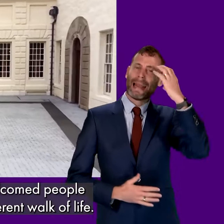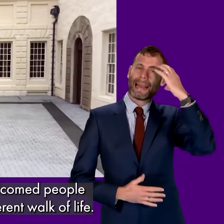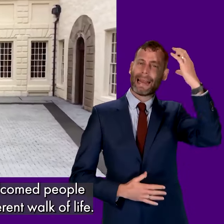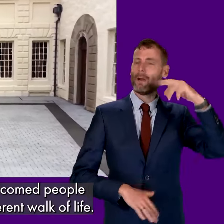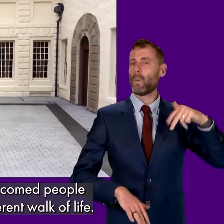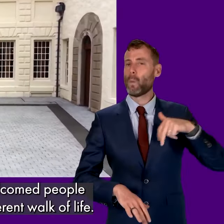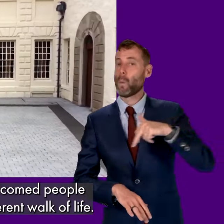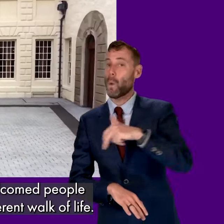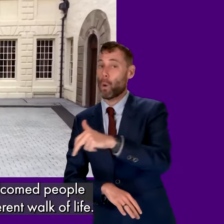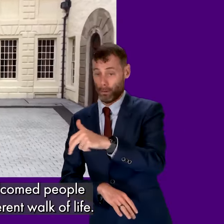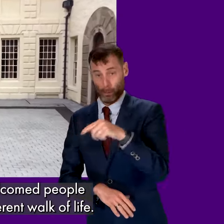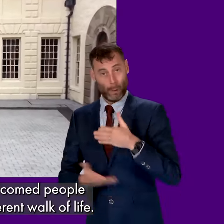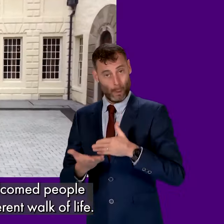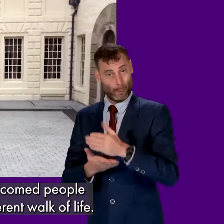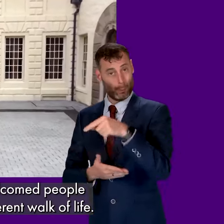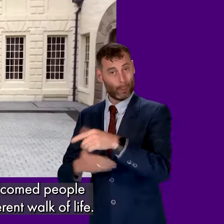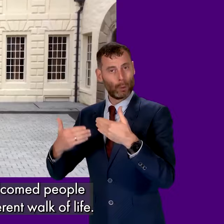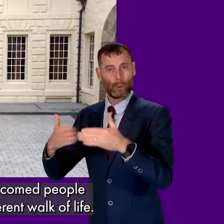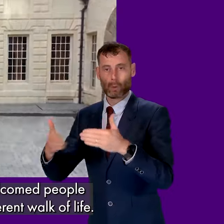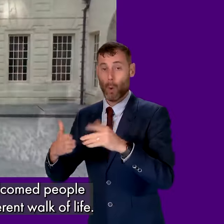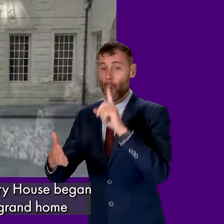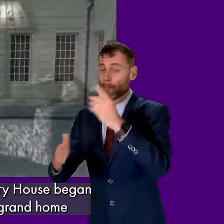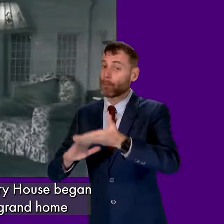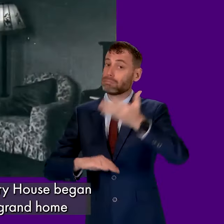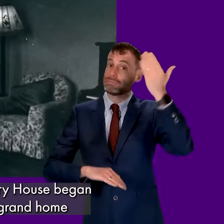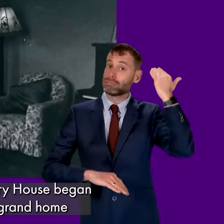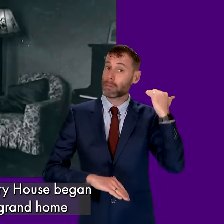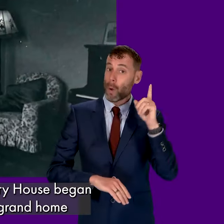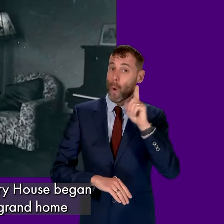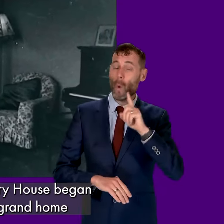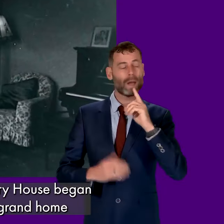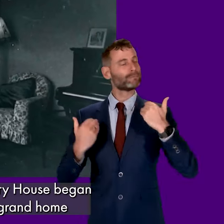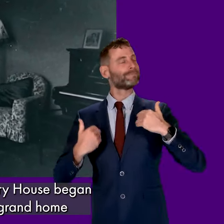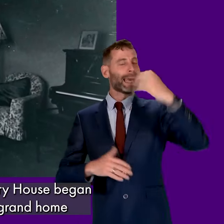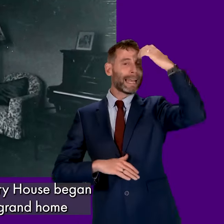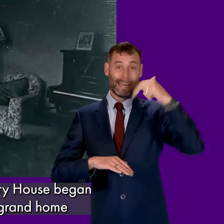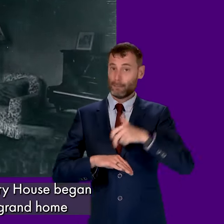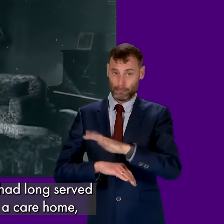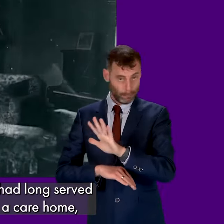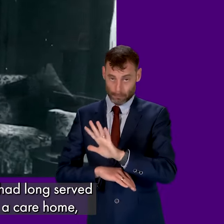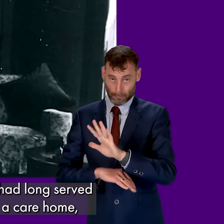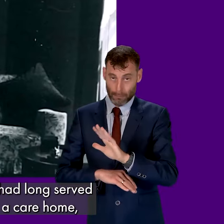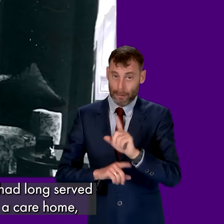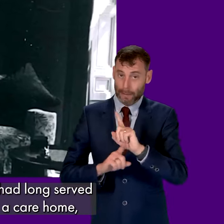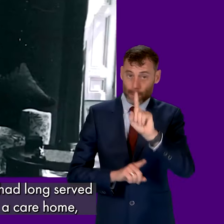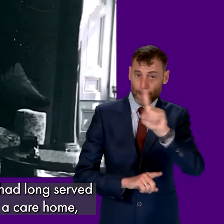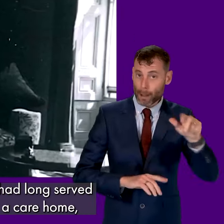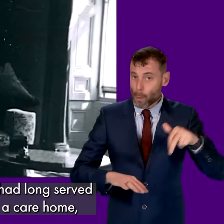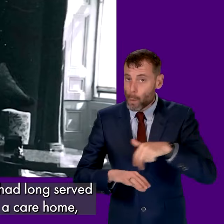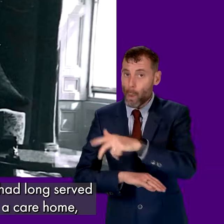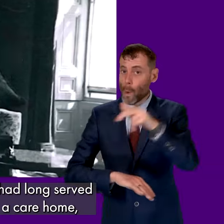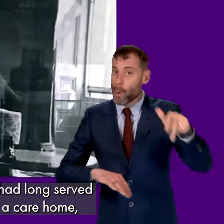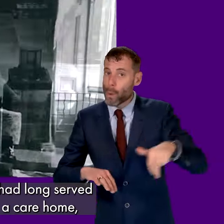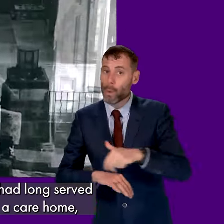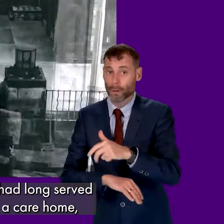welcomed people from a very different walk of life. Though Queensbury House began its life as a grand home, by the 1950s it had